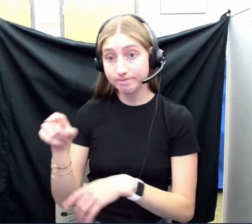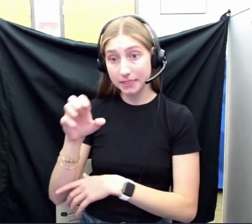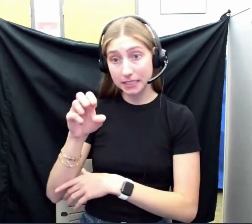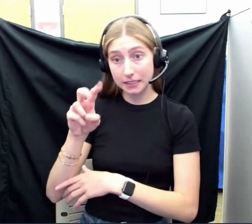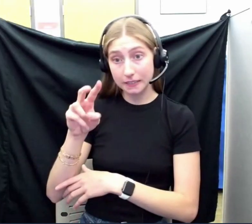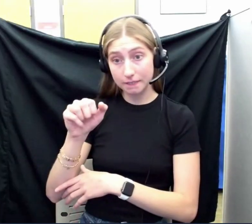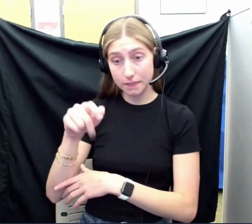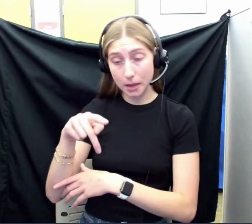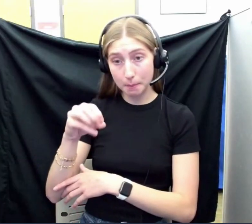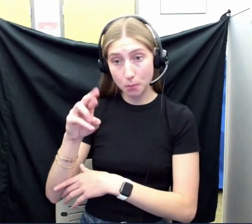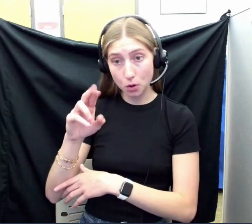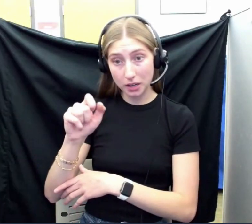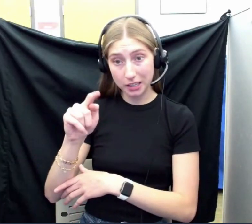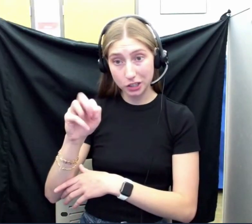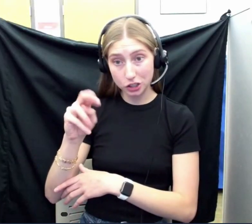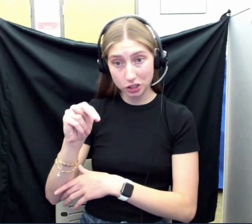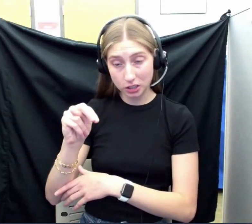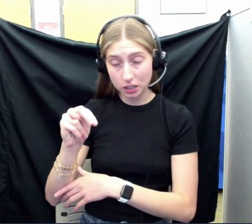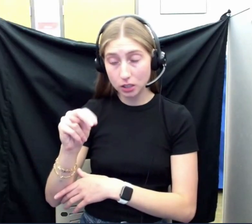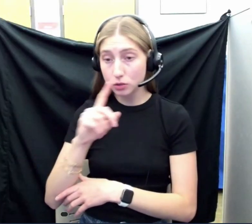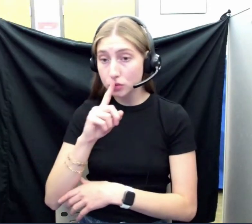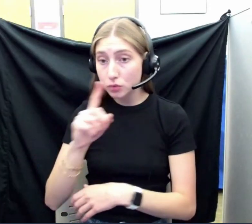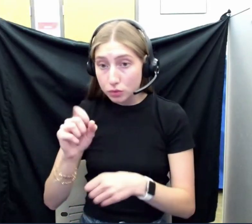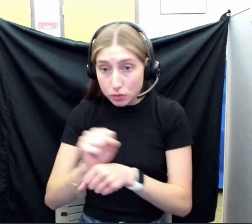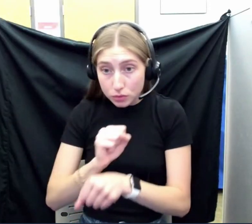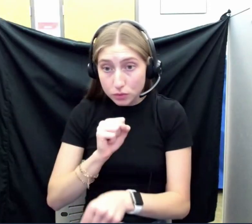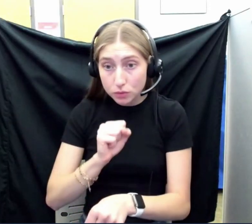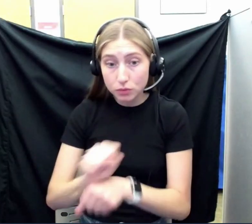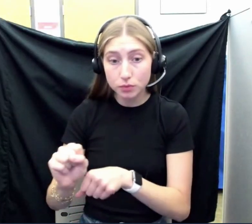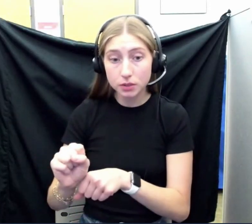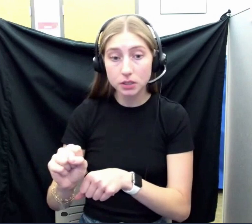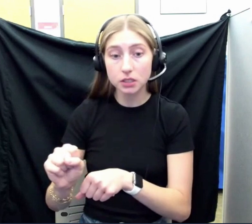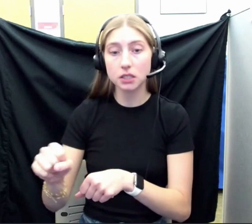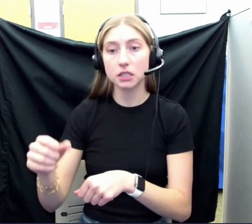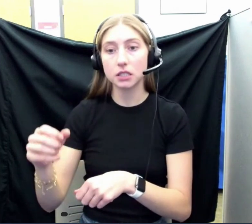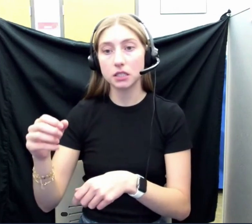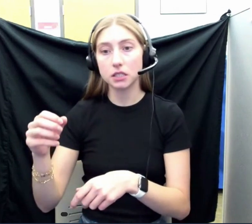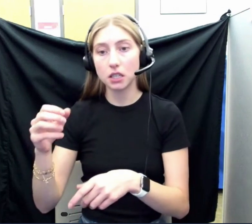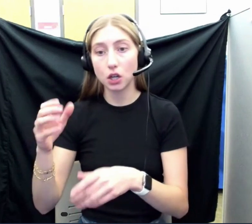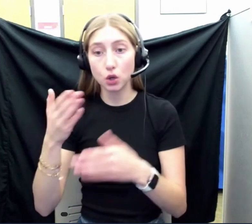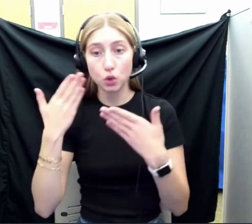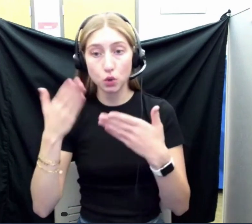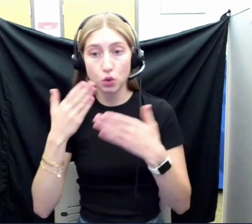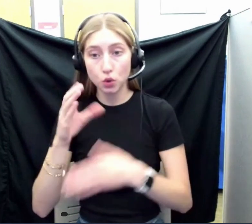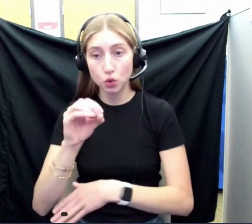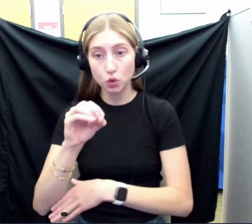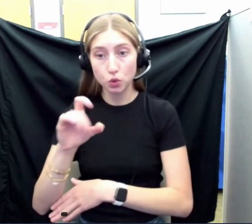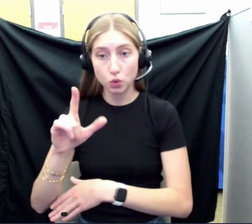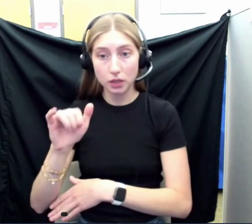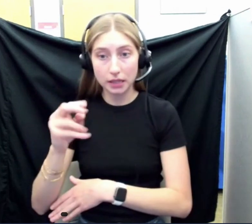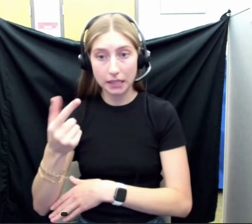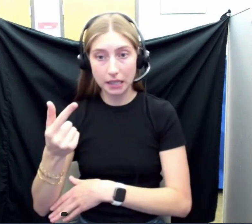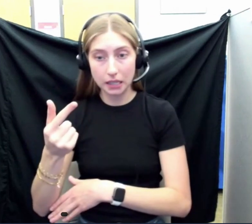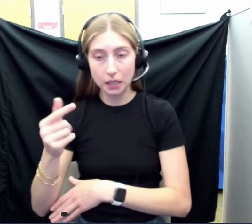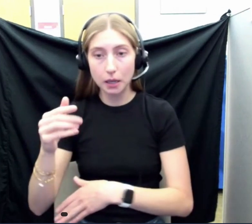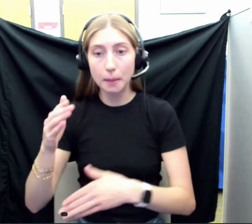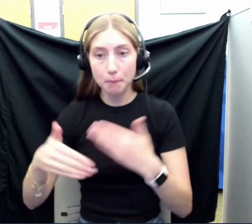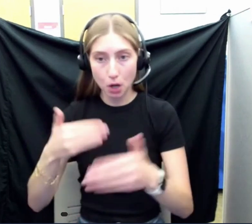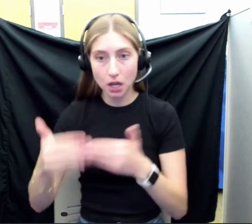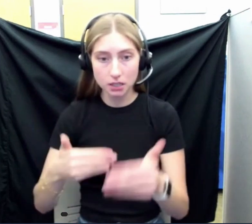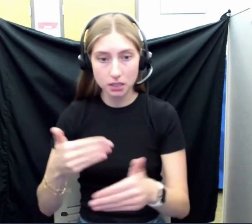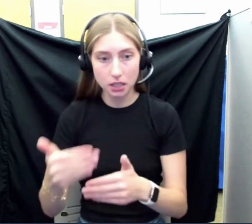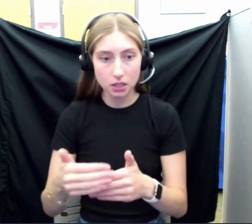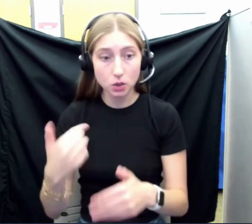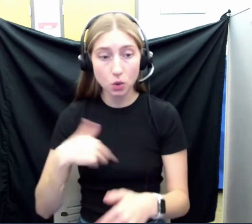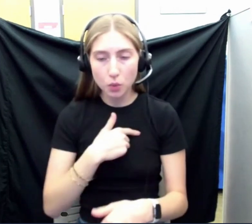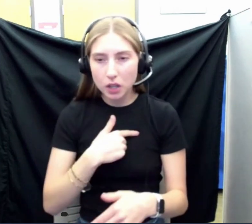here that's going to look at that in a little bit more detail and give you a better chance to understand that it's a cooling process.